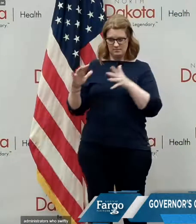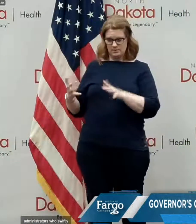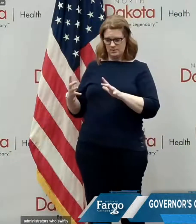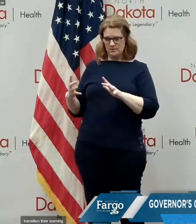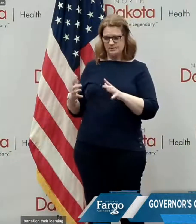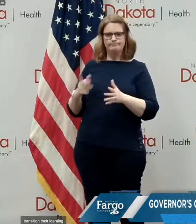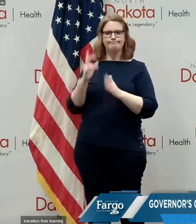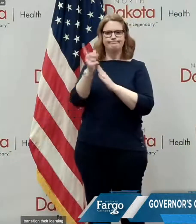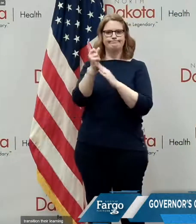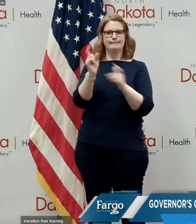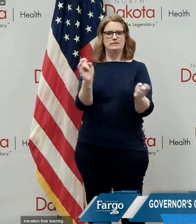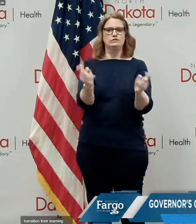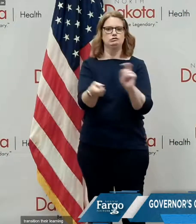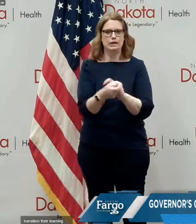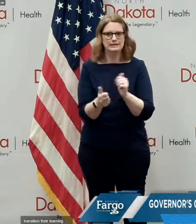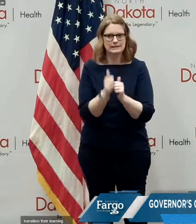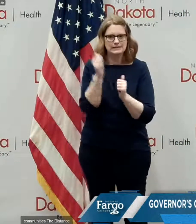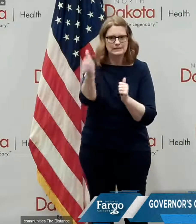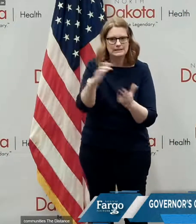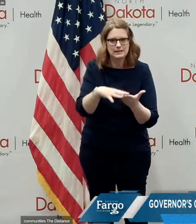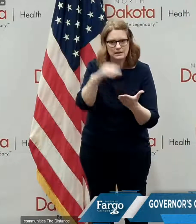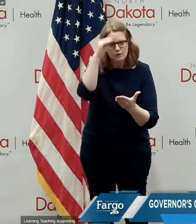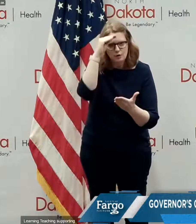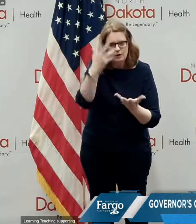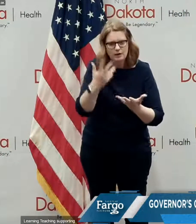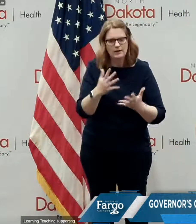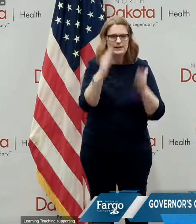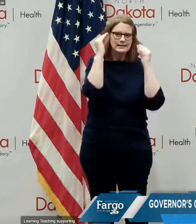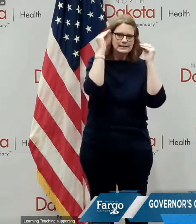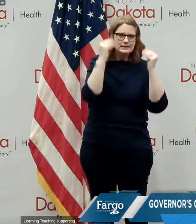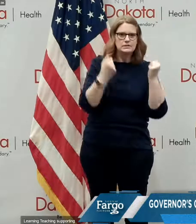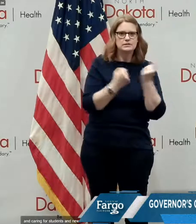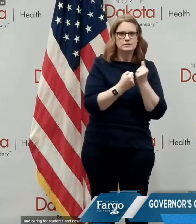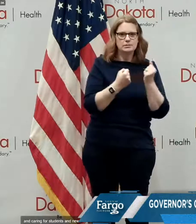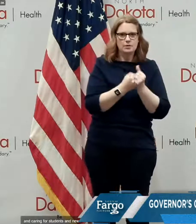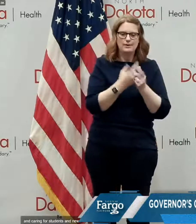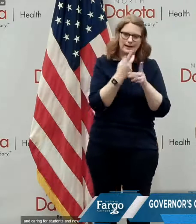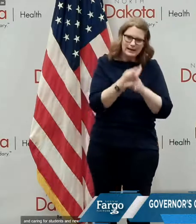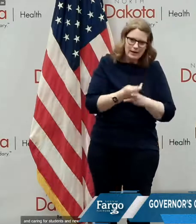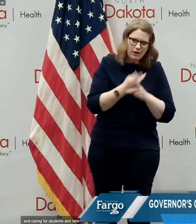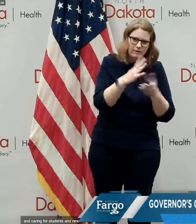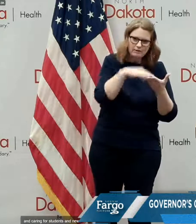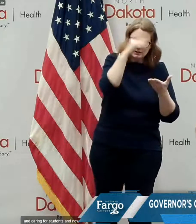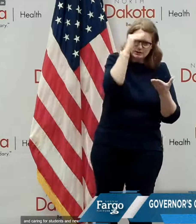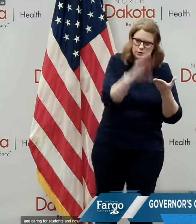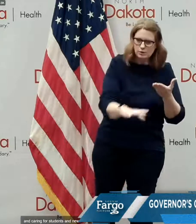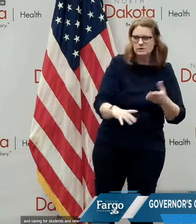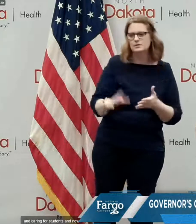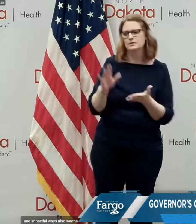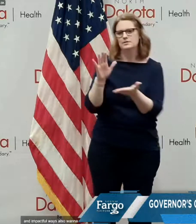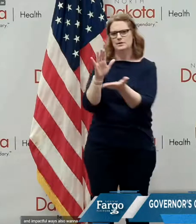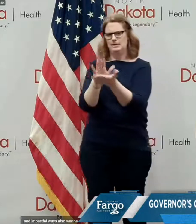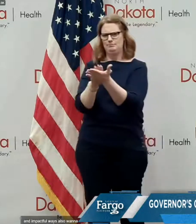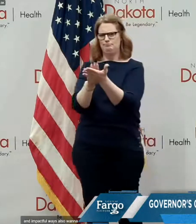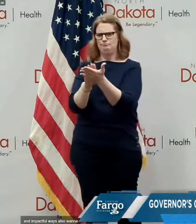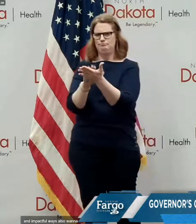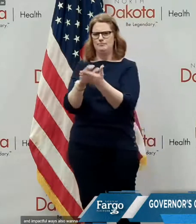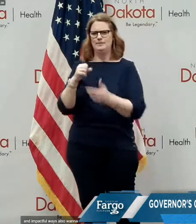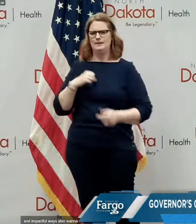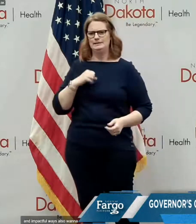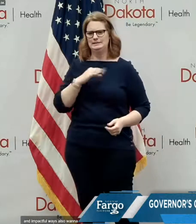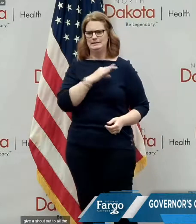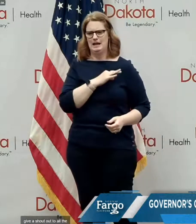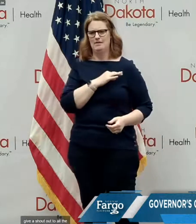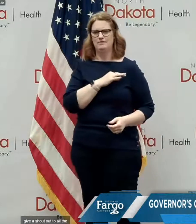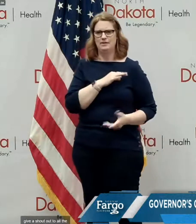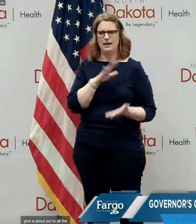distance learning, teaching, supporting, and caring for students in new and impactful ways. Also want to give a shout out to all the staff at the